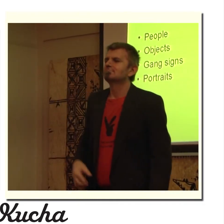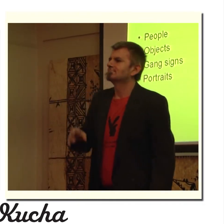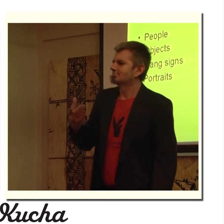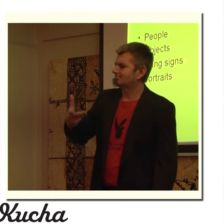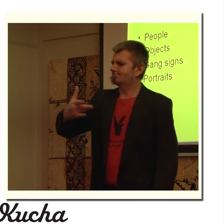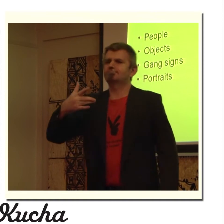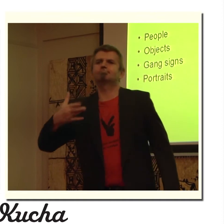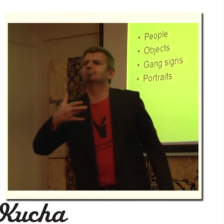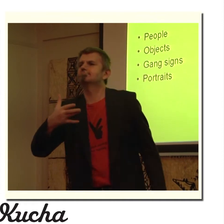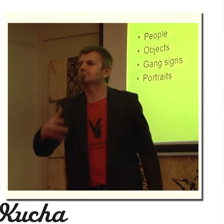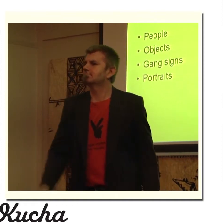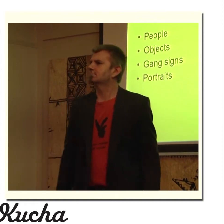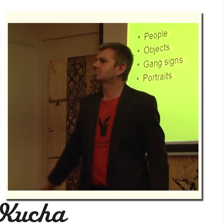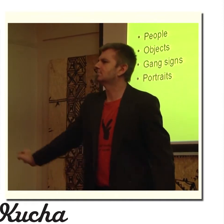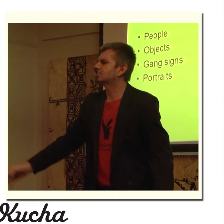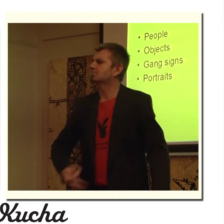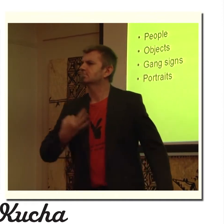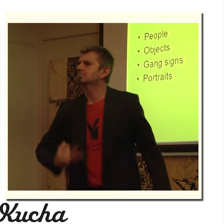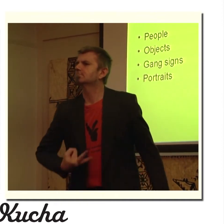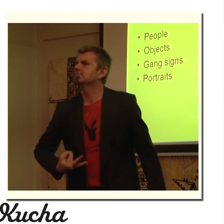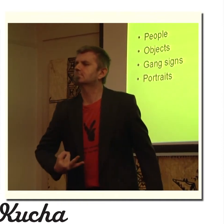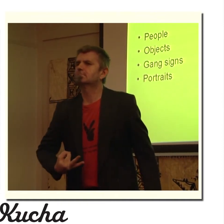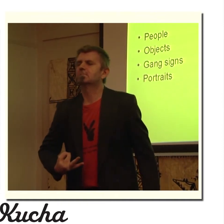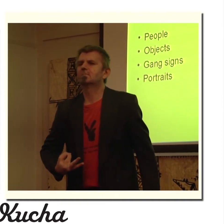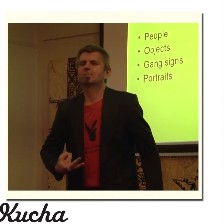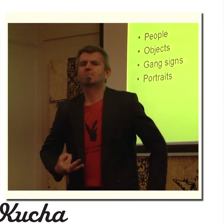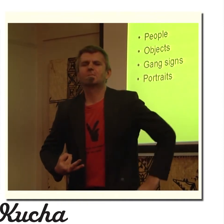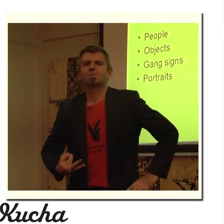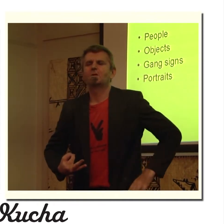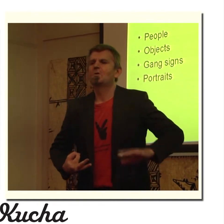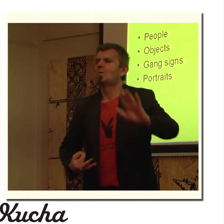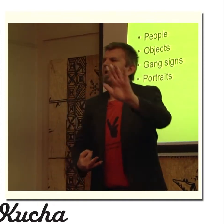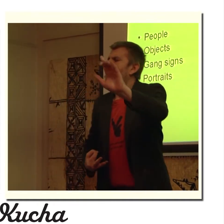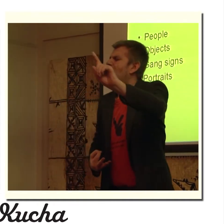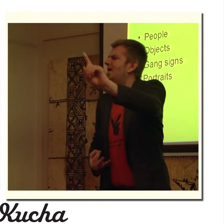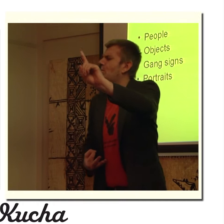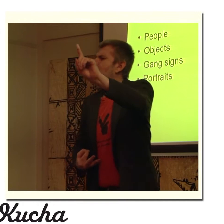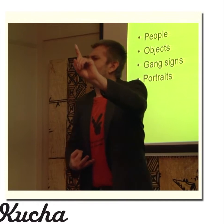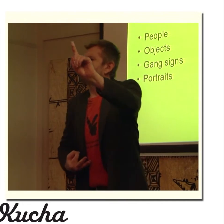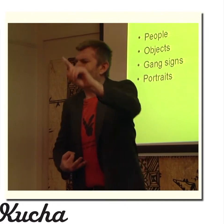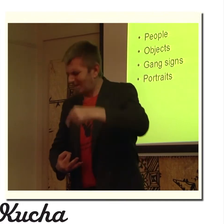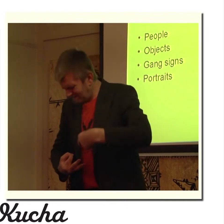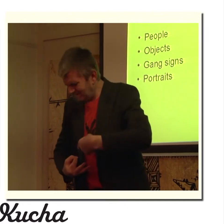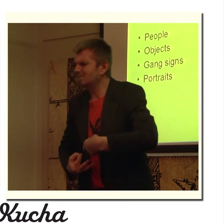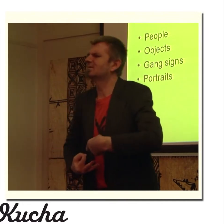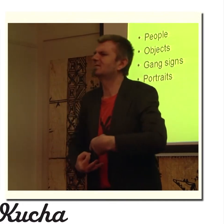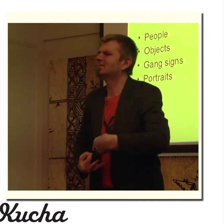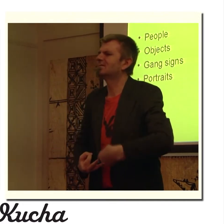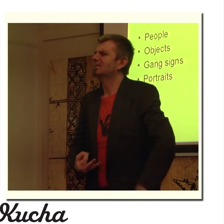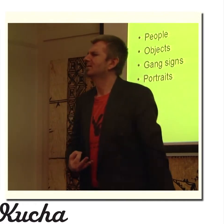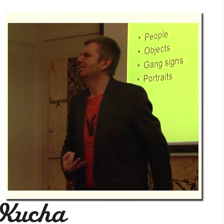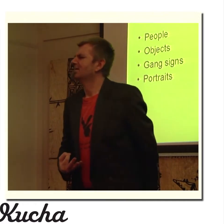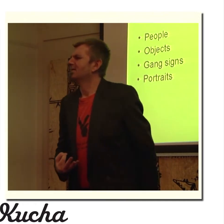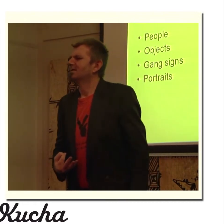there's a gang sign for this, right? This is a gang sign and they've got all these different things. This is one of the gang signs they have. And I went,